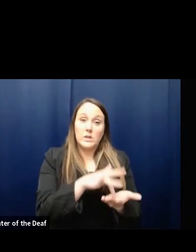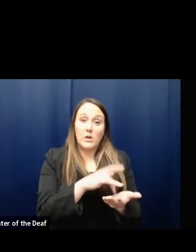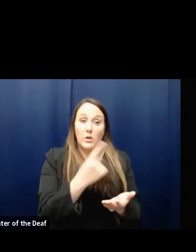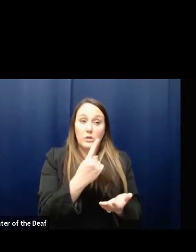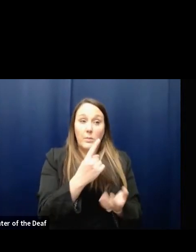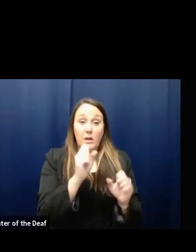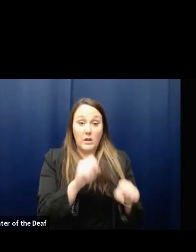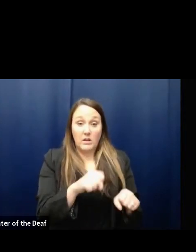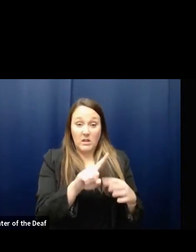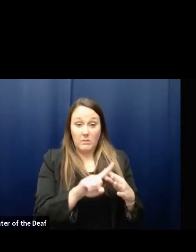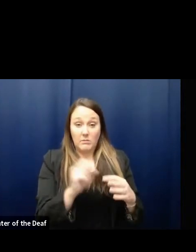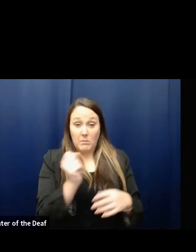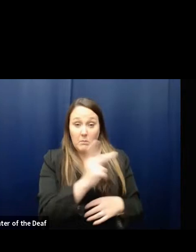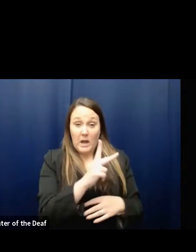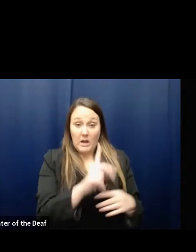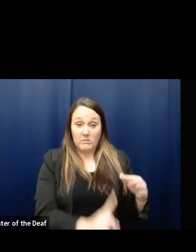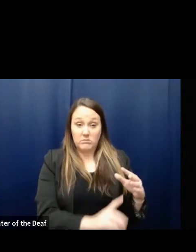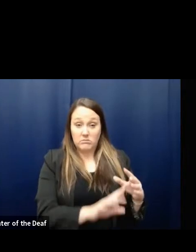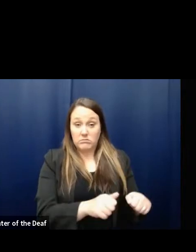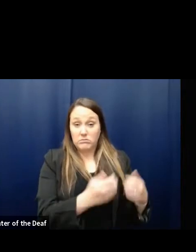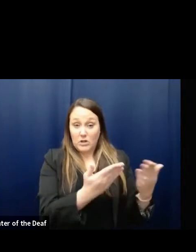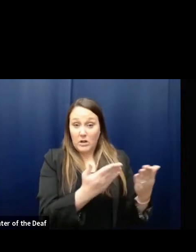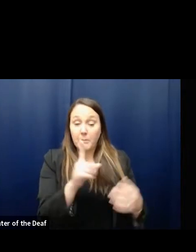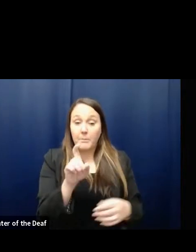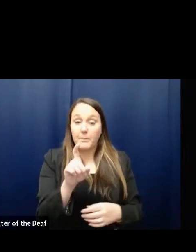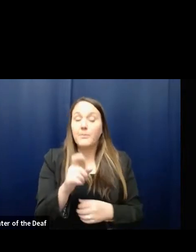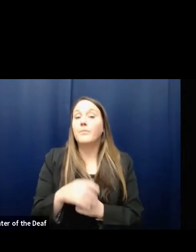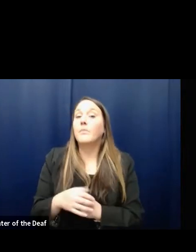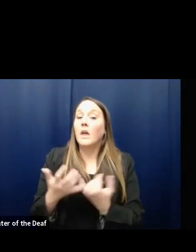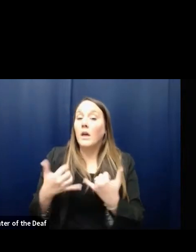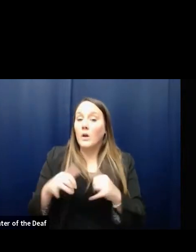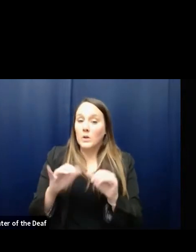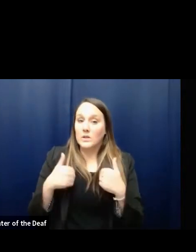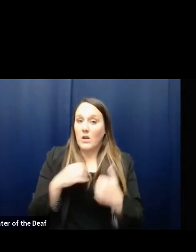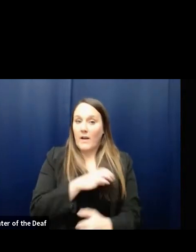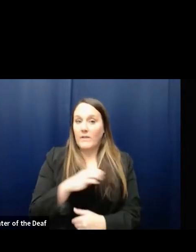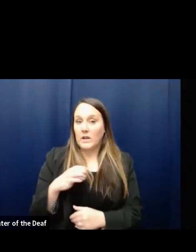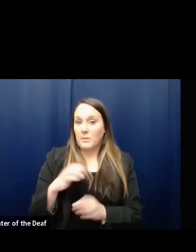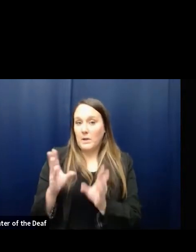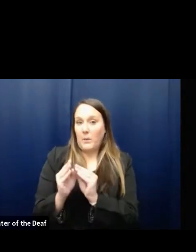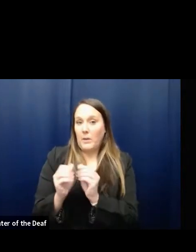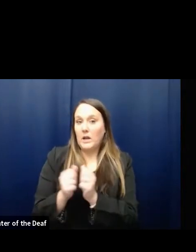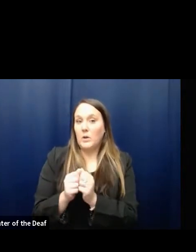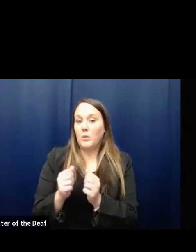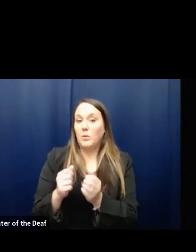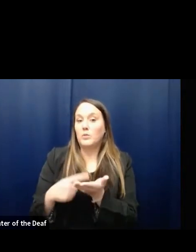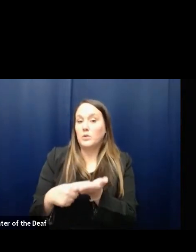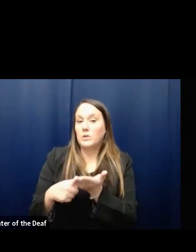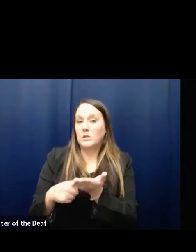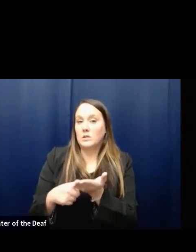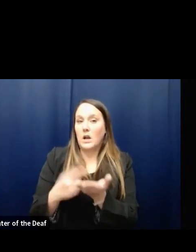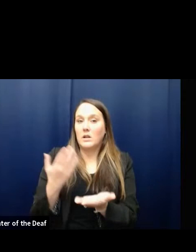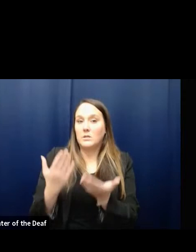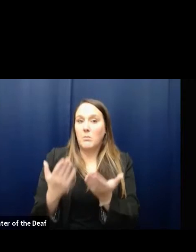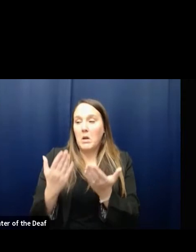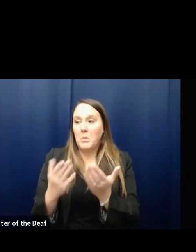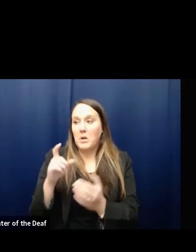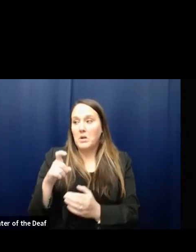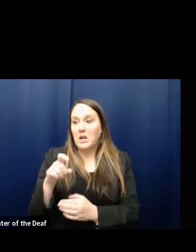like it? So we still have a committee that's meeting to talk about the potential for an alternate care site, I believe.